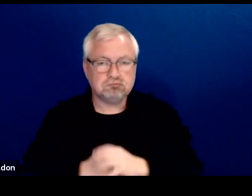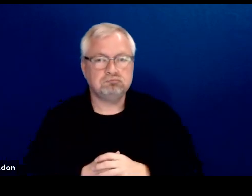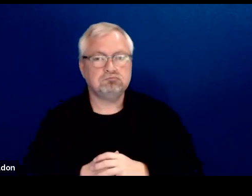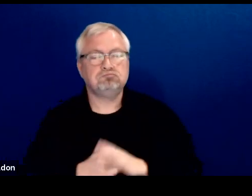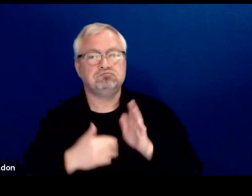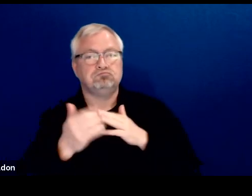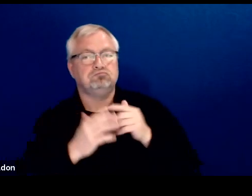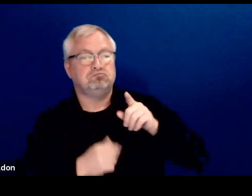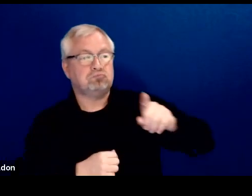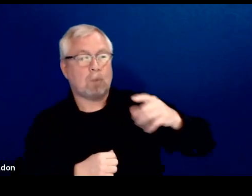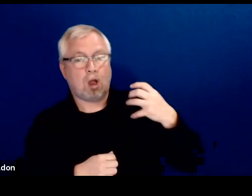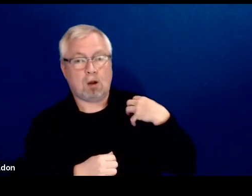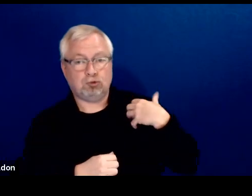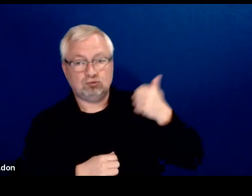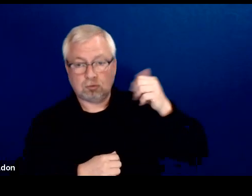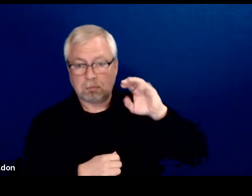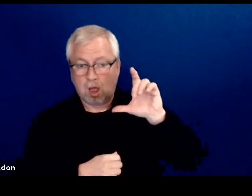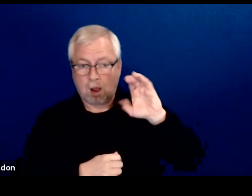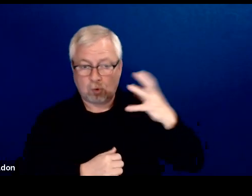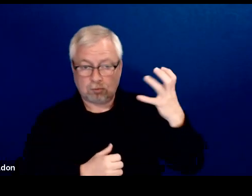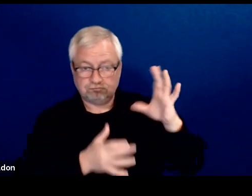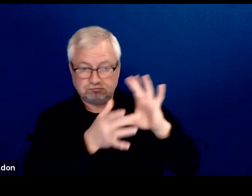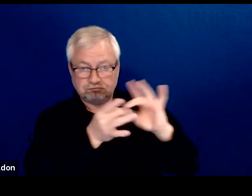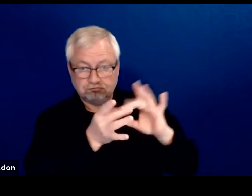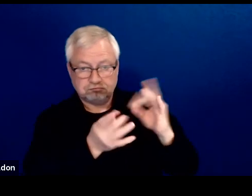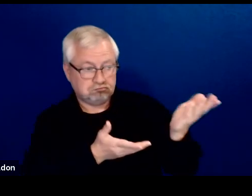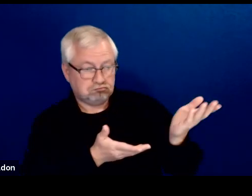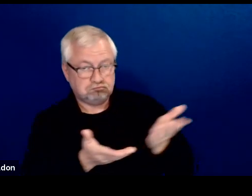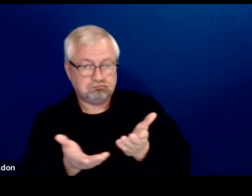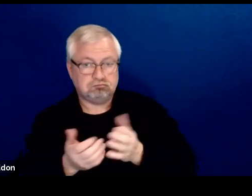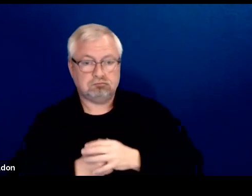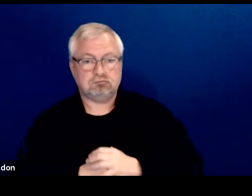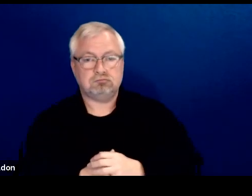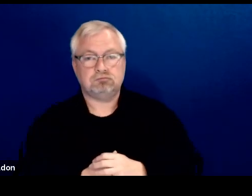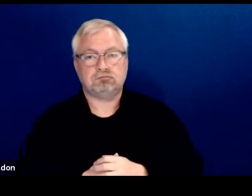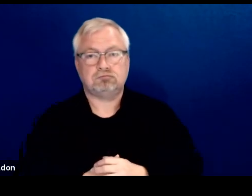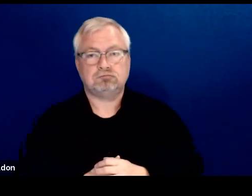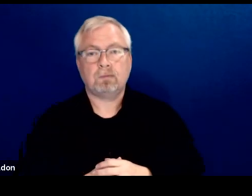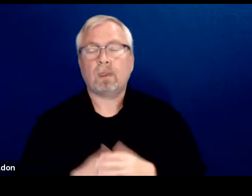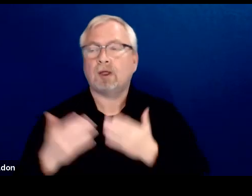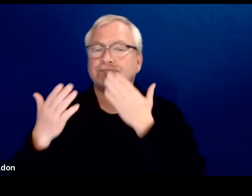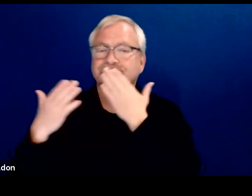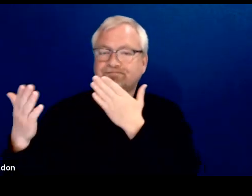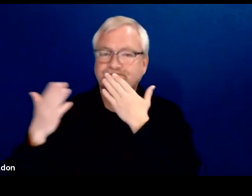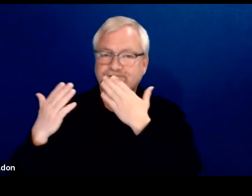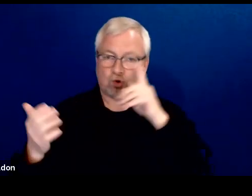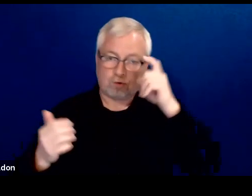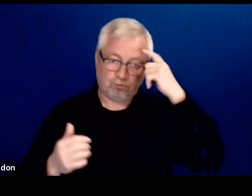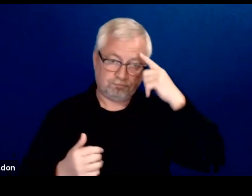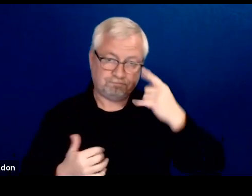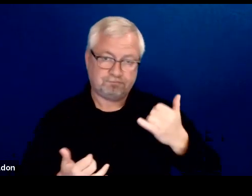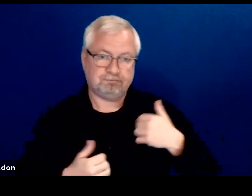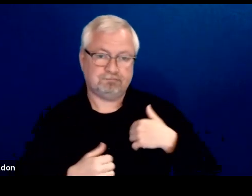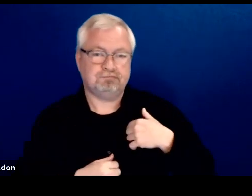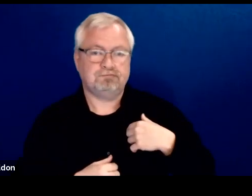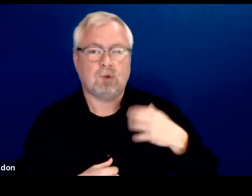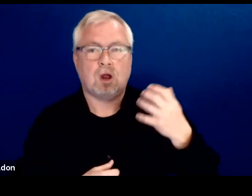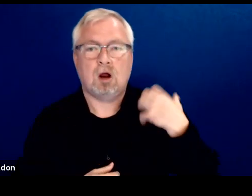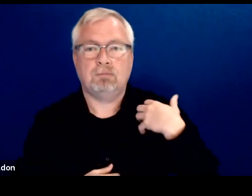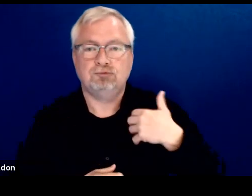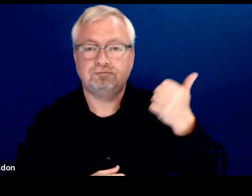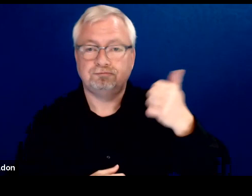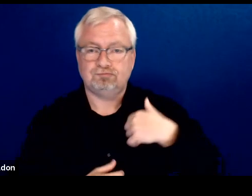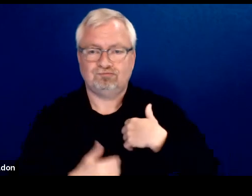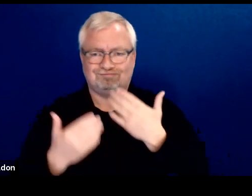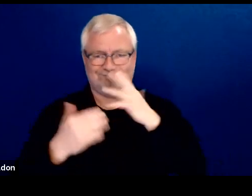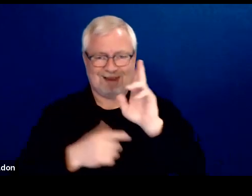testing? So. Happy to, Governor. Thank you. Good afternoon. So as the governor mentioned, we have updated the model and we know how interested you are in